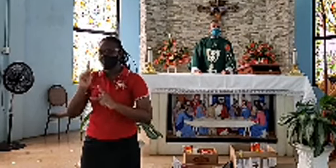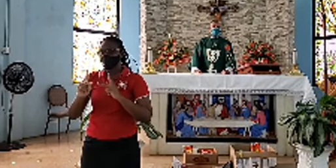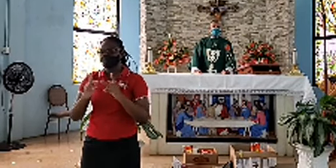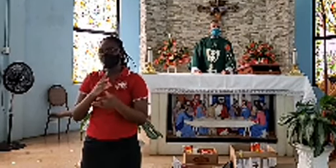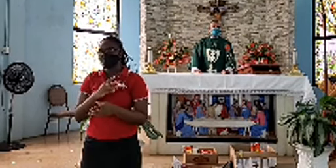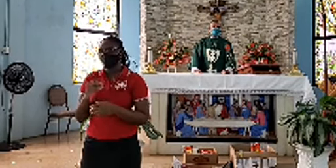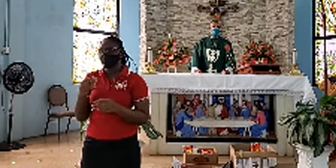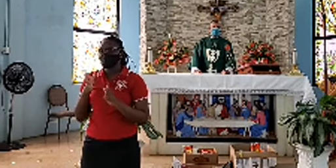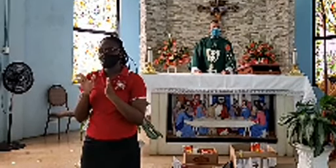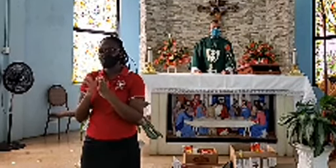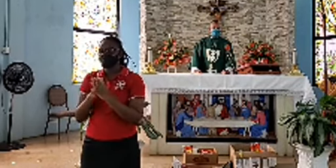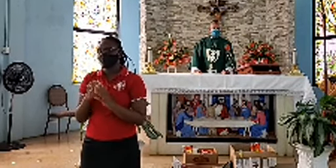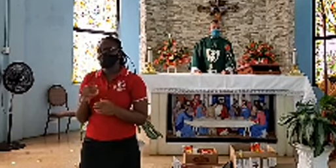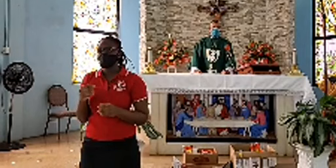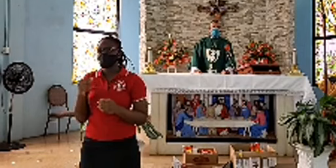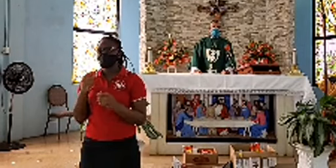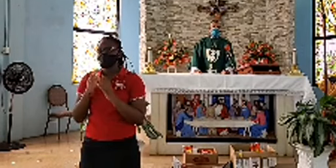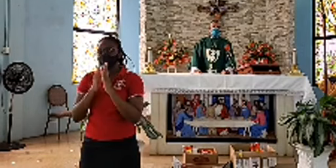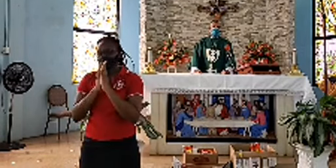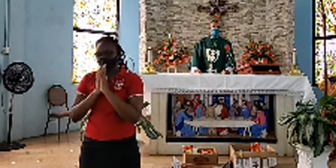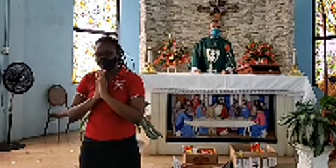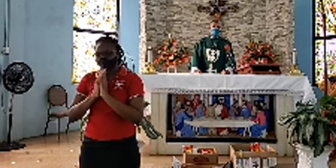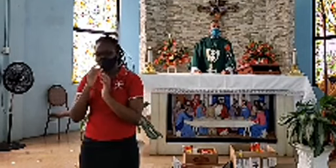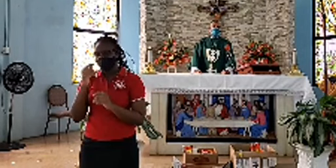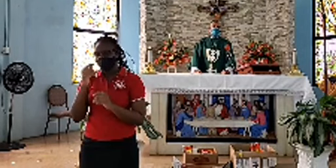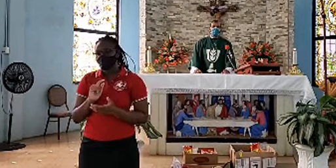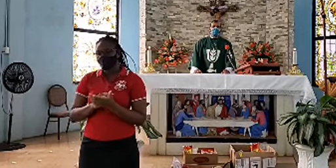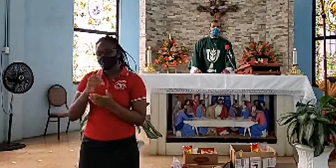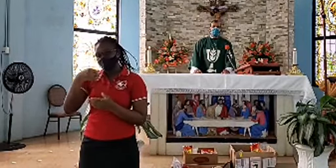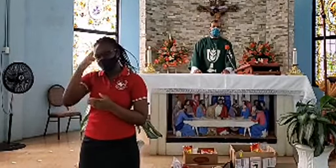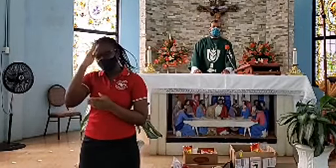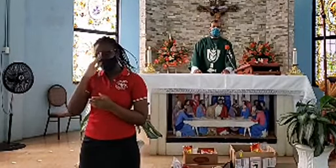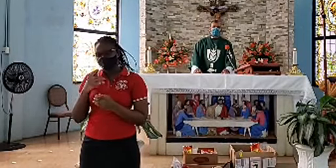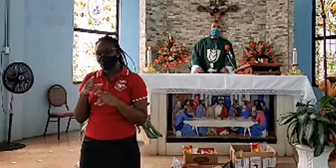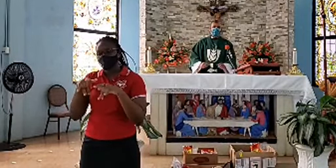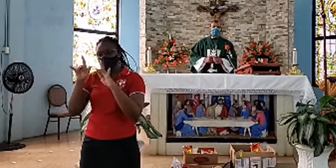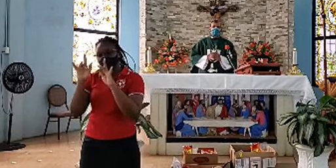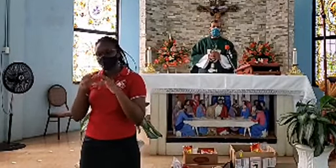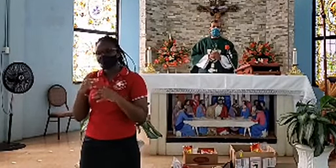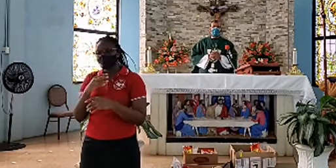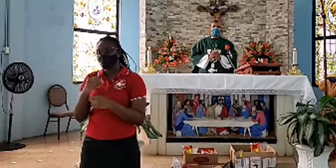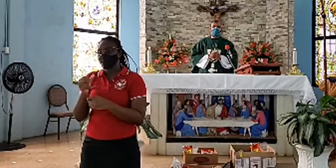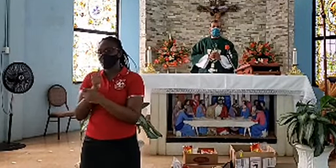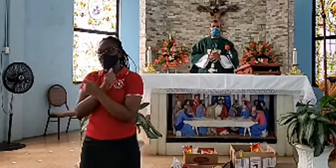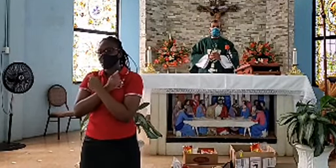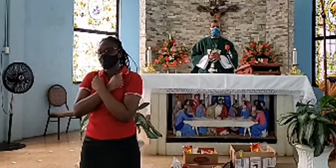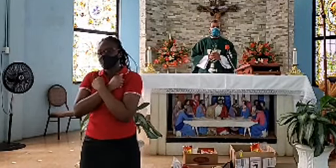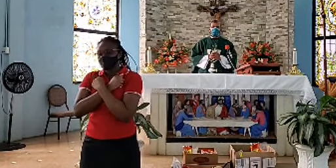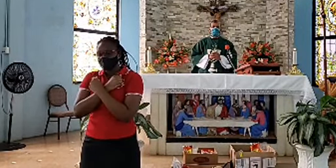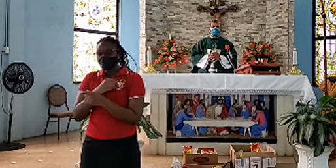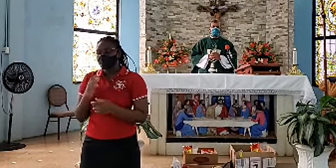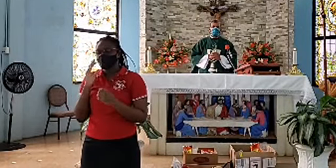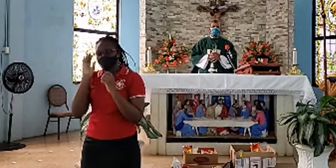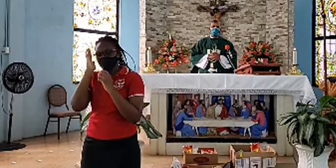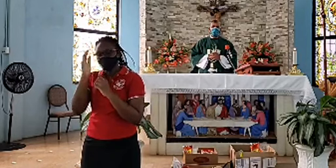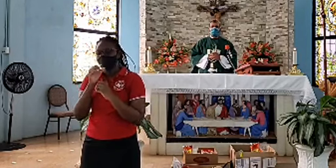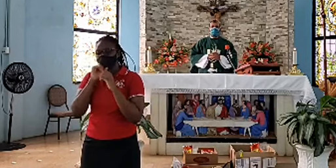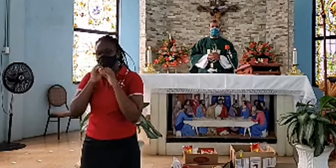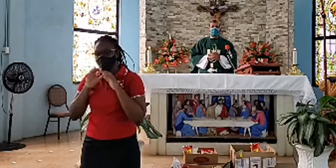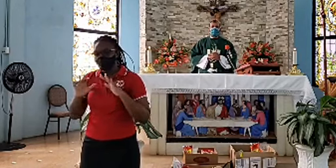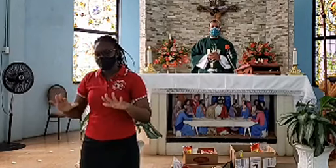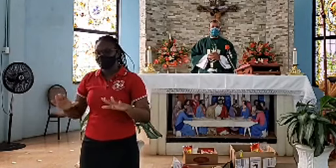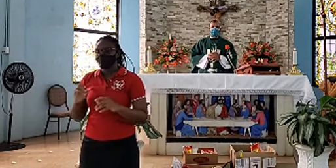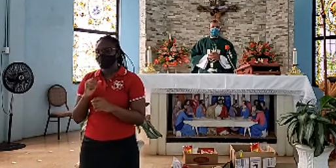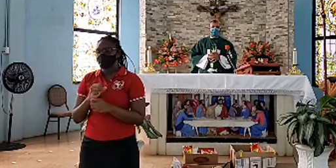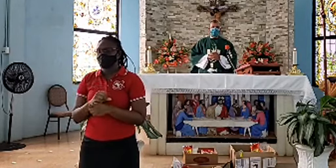and we ask his intercession that God in his merciful love will bless the